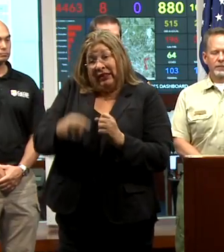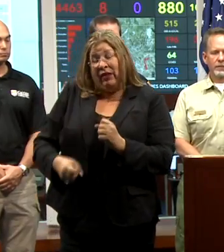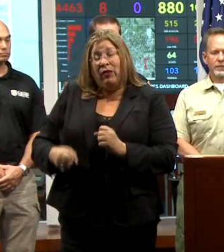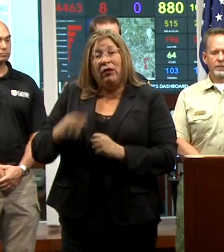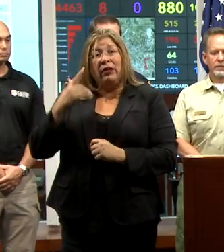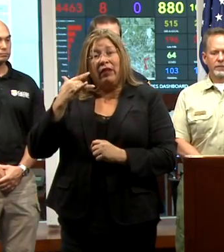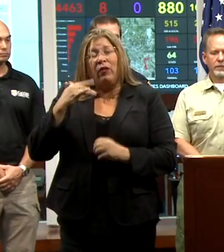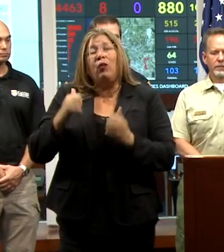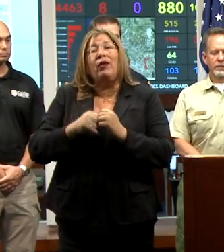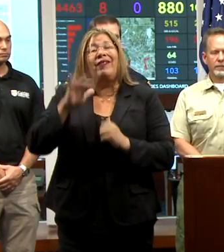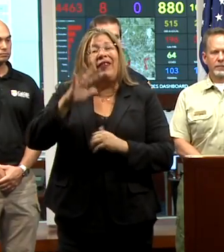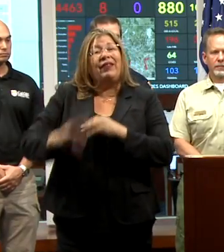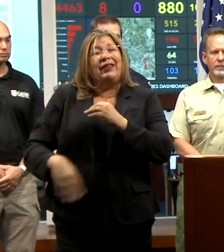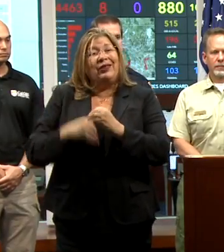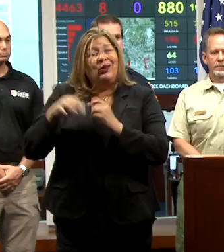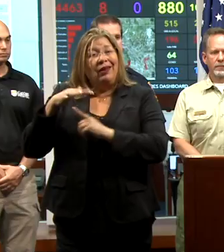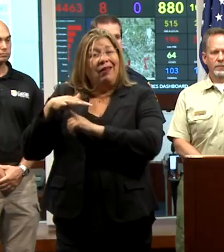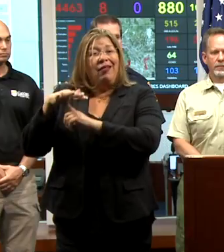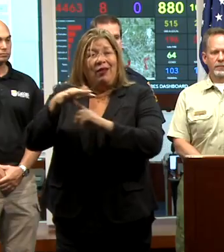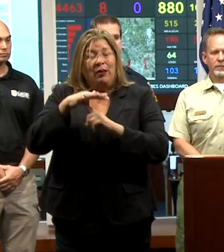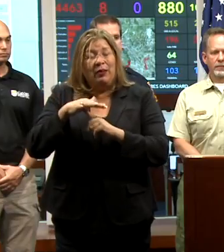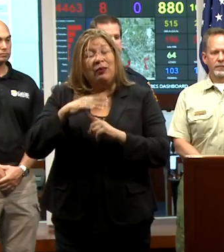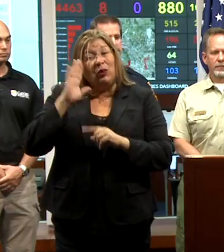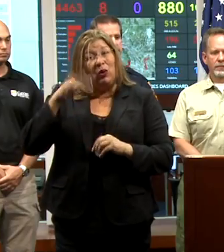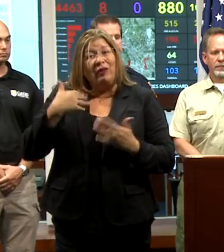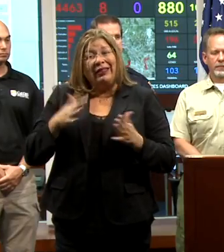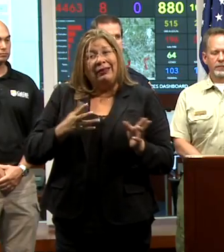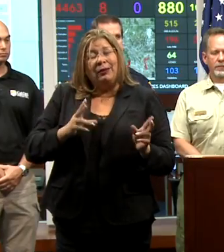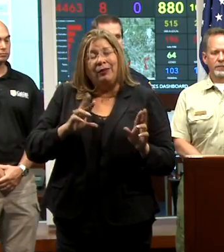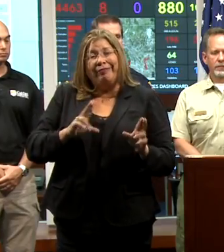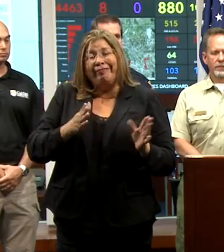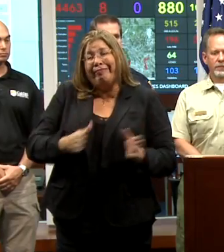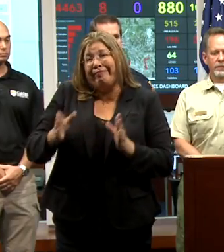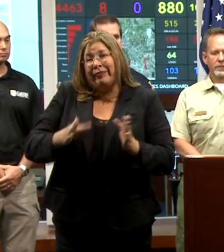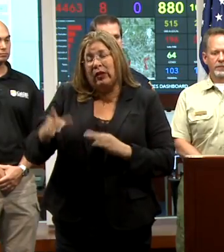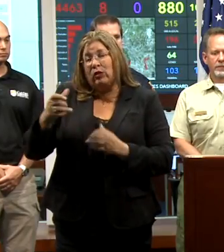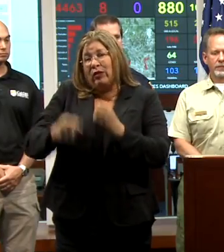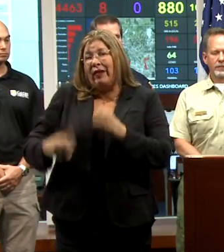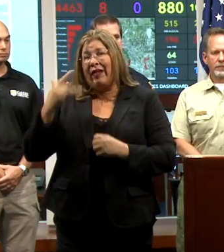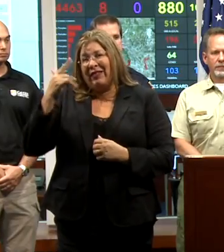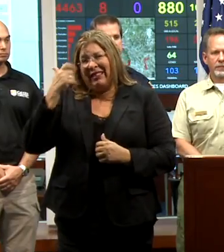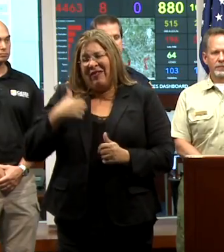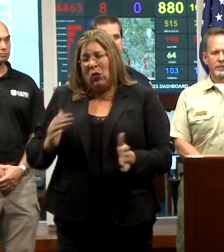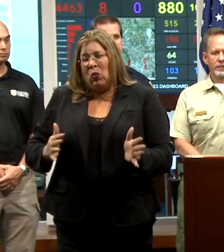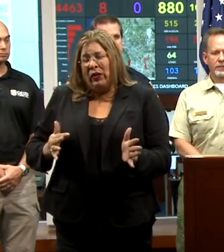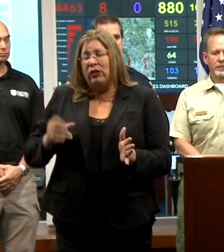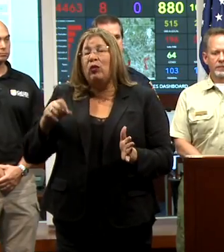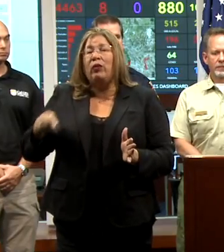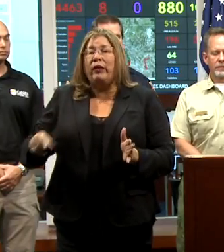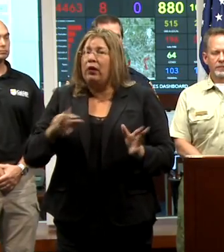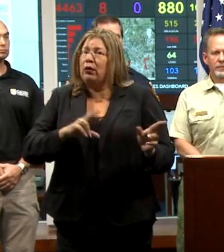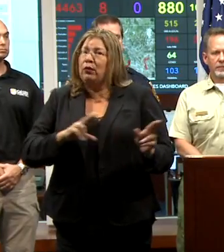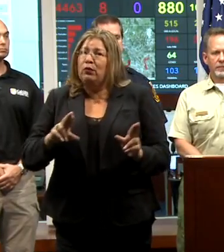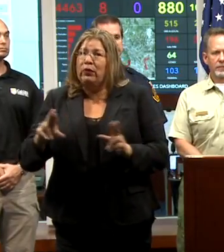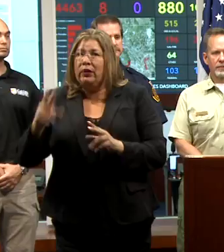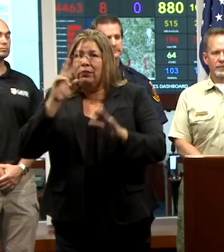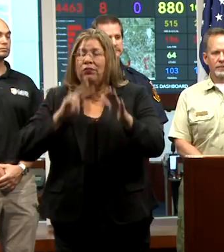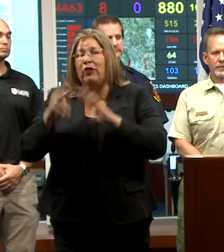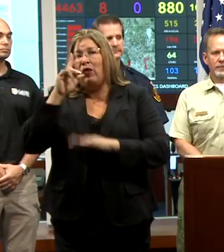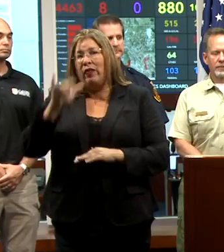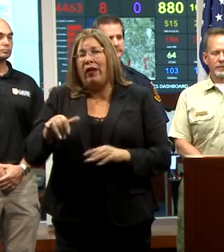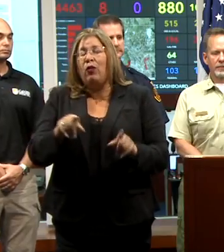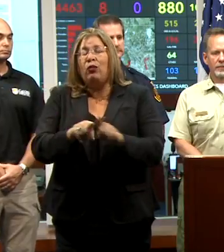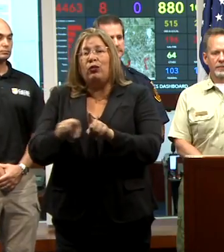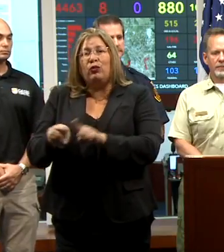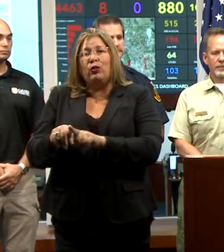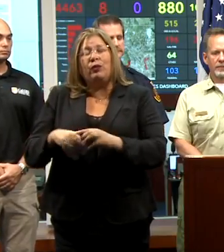additional Type 1 helicopters. Been a lot of talk of Southern California with the wind events down there, and the California Military Department is postured for that as well. We